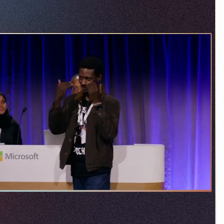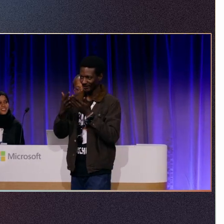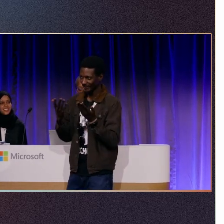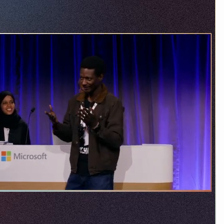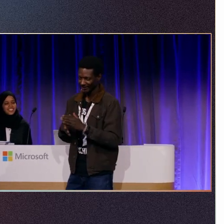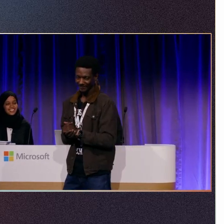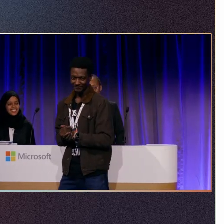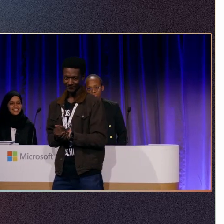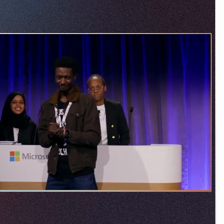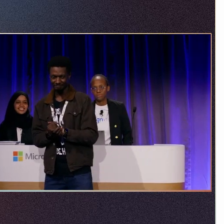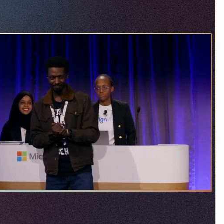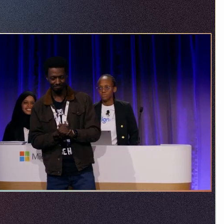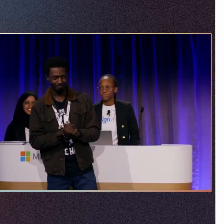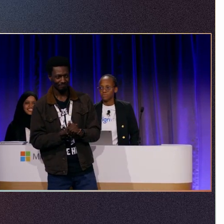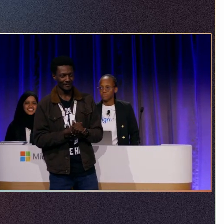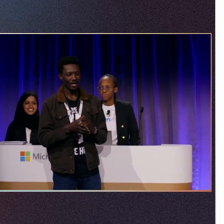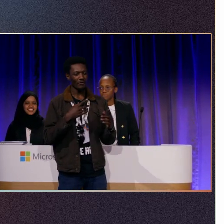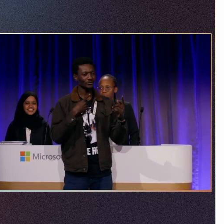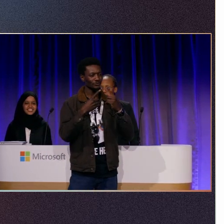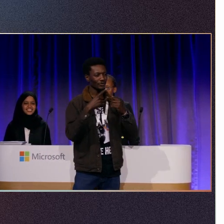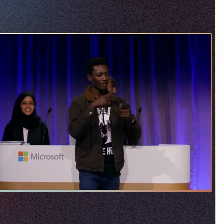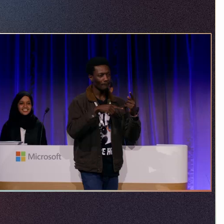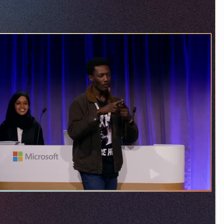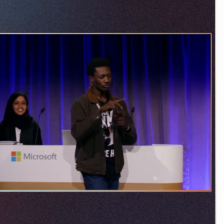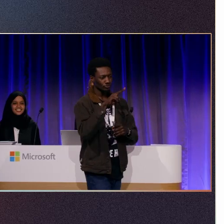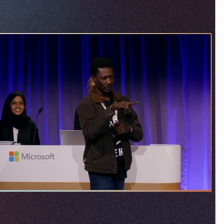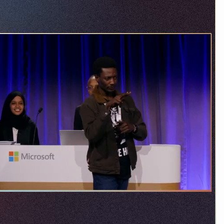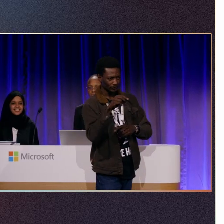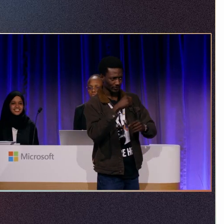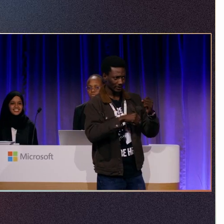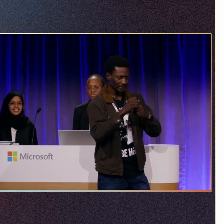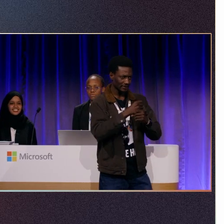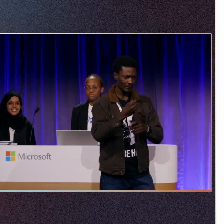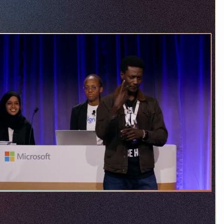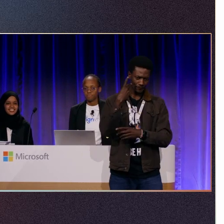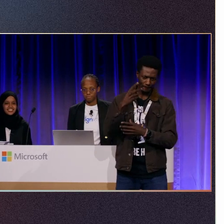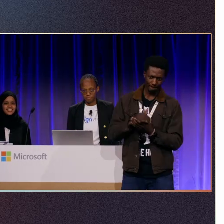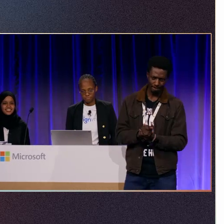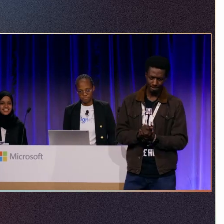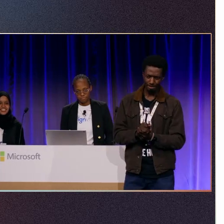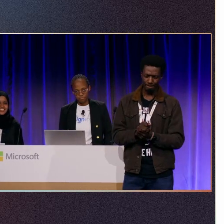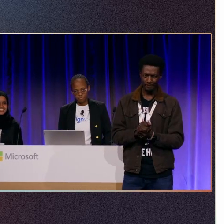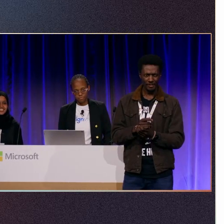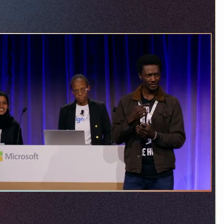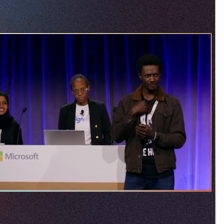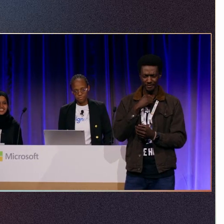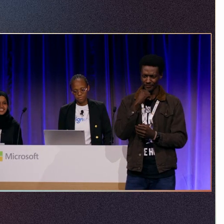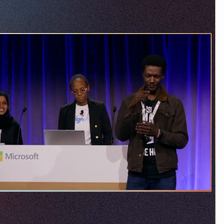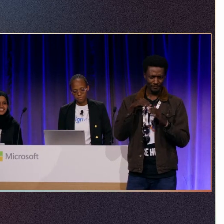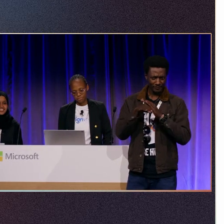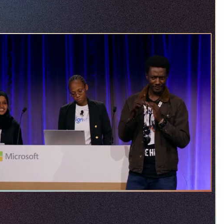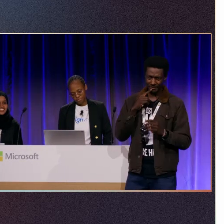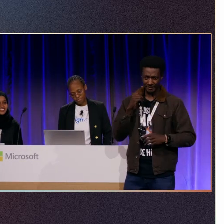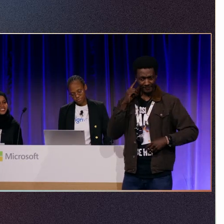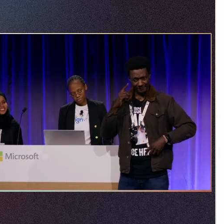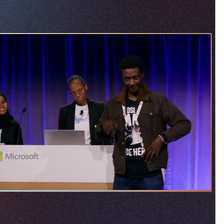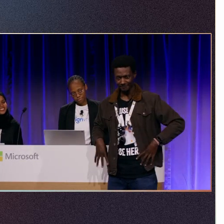Now I want you to stop imagining things. I want to talk about how 22 years ago,